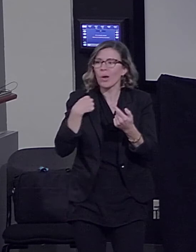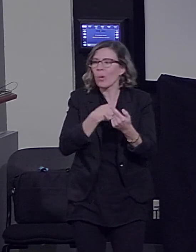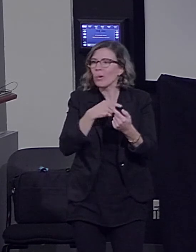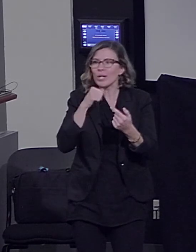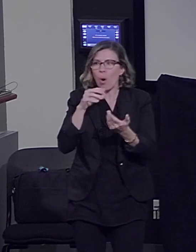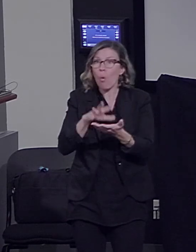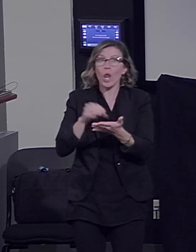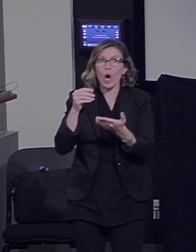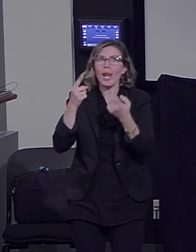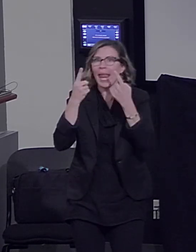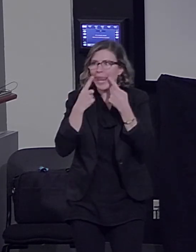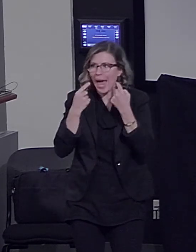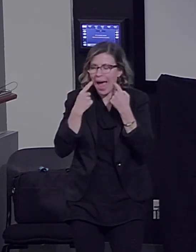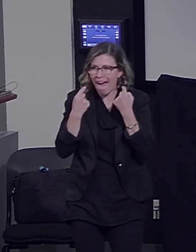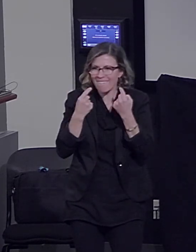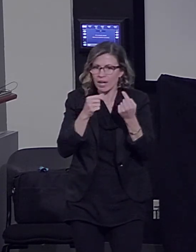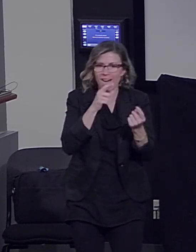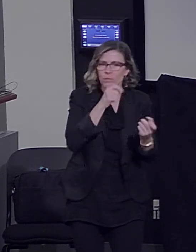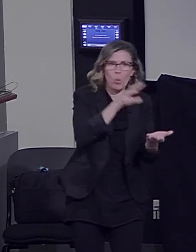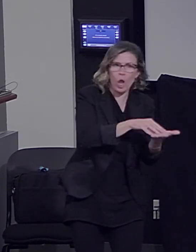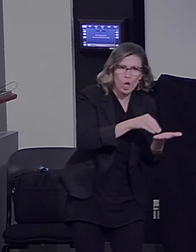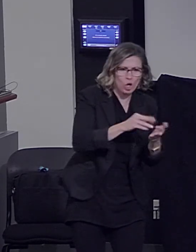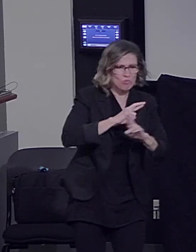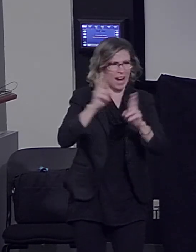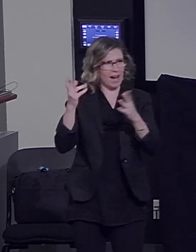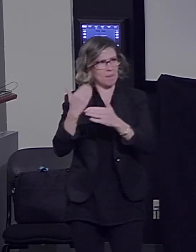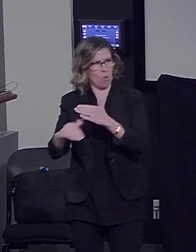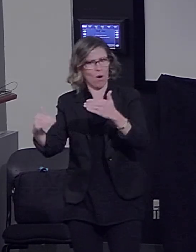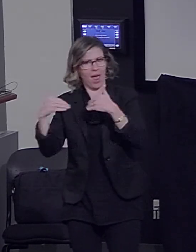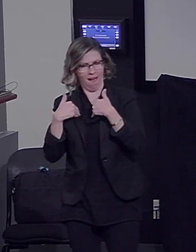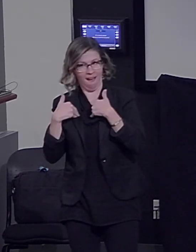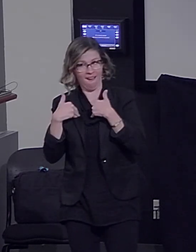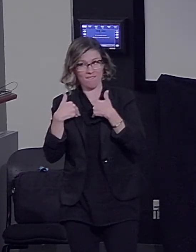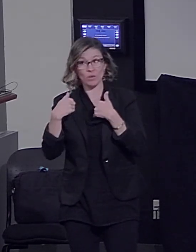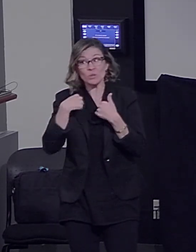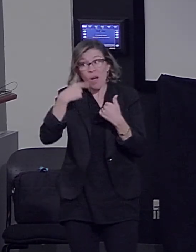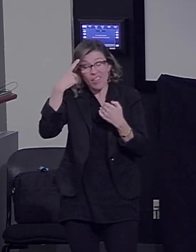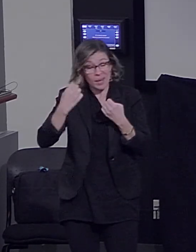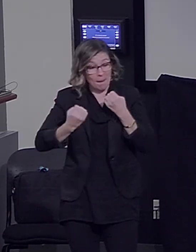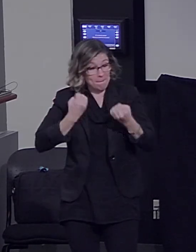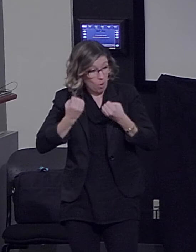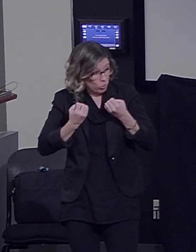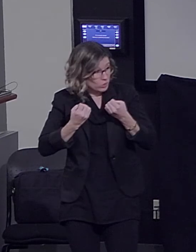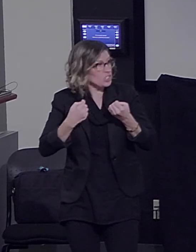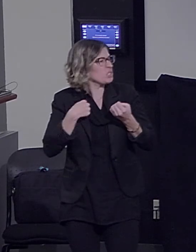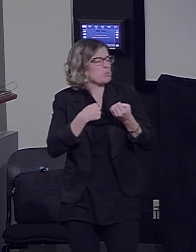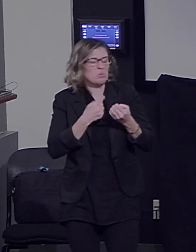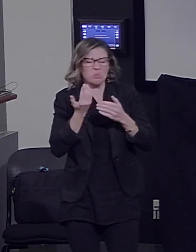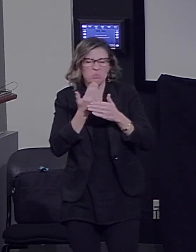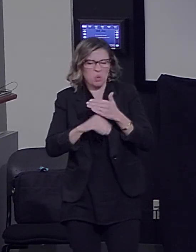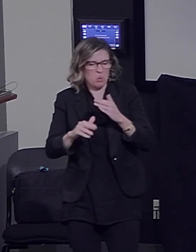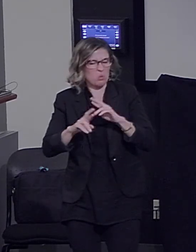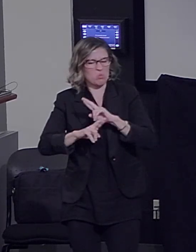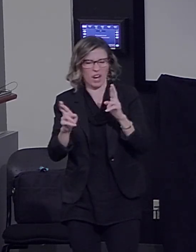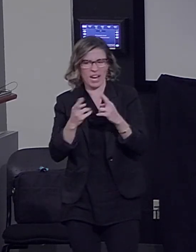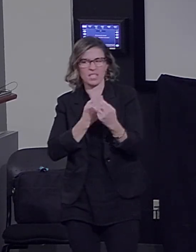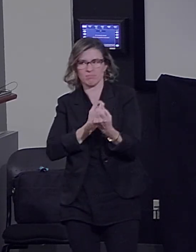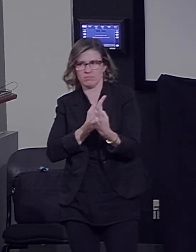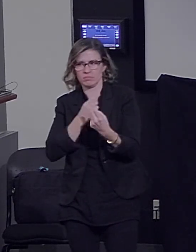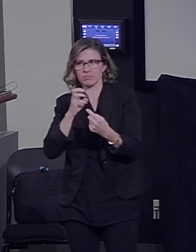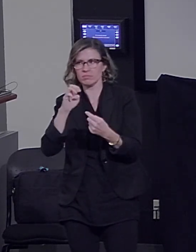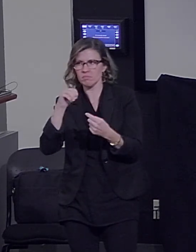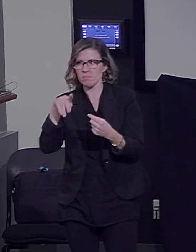have already inside. So I think for emotion, for empathy in this sense, we are already ready when we are born